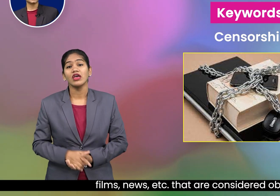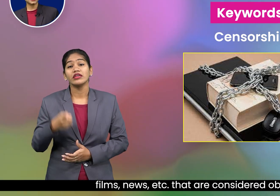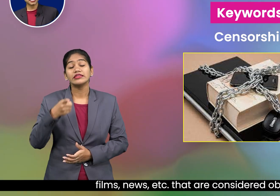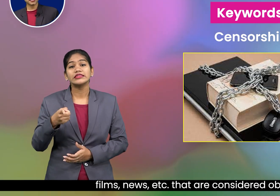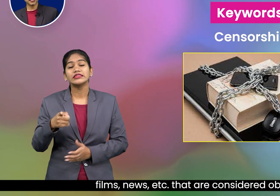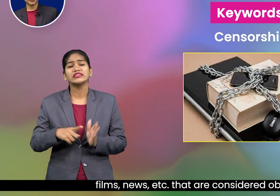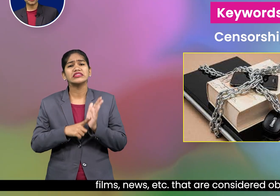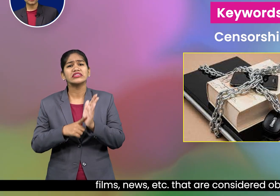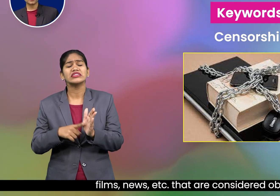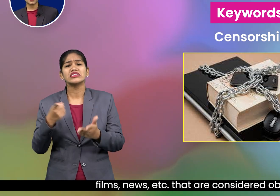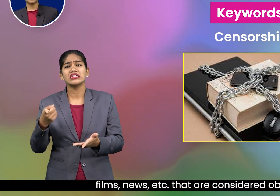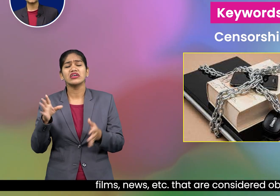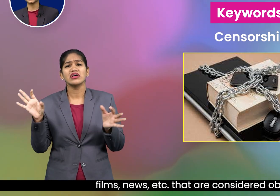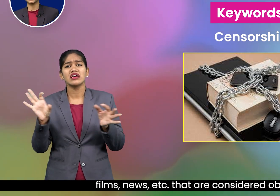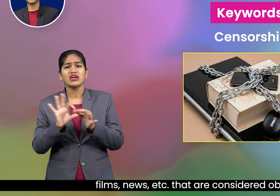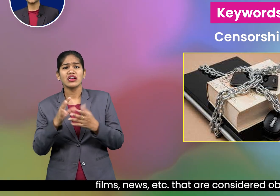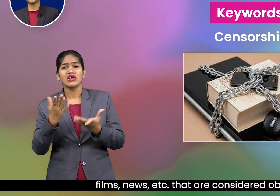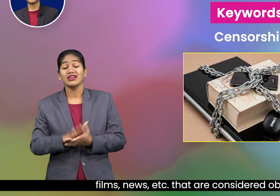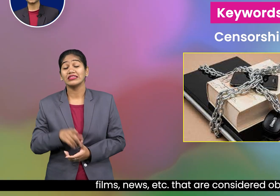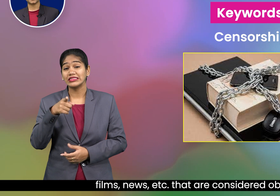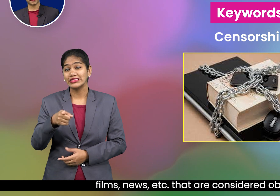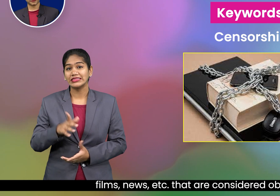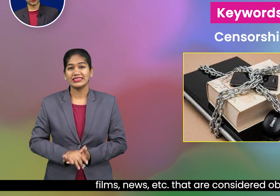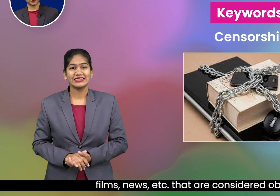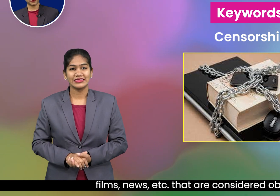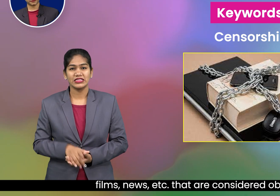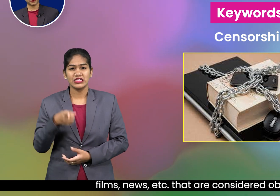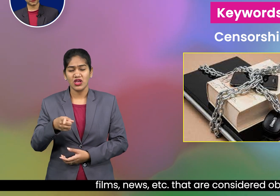that are considered obscene.